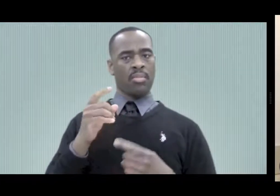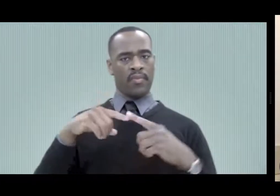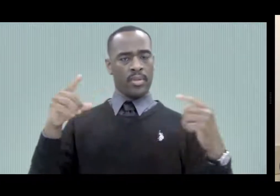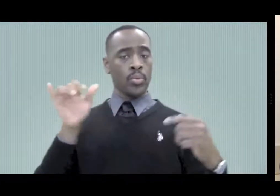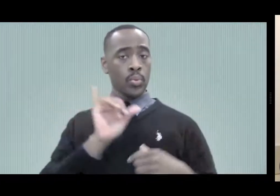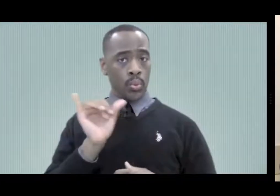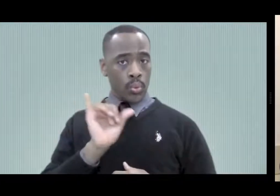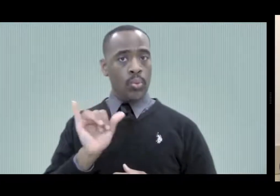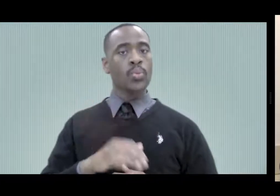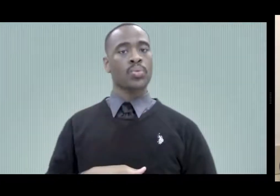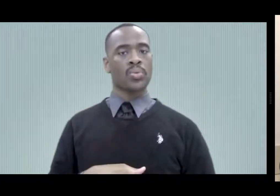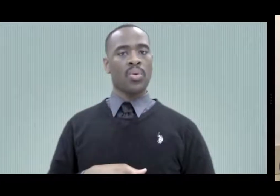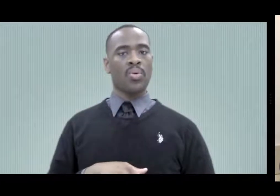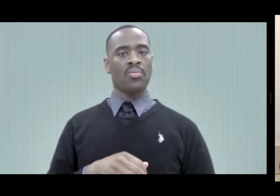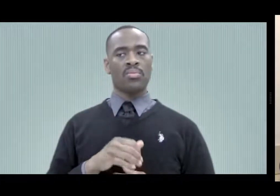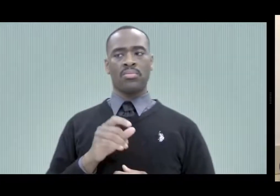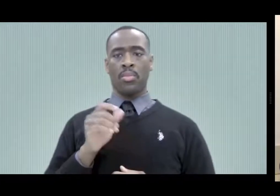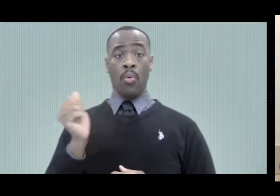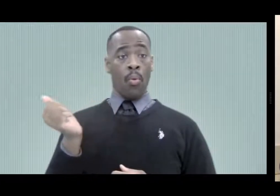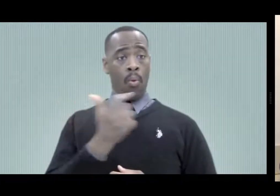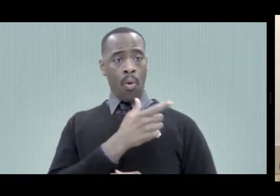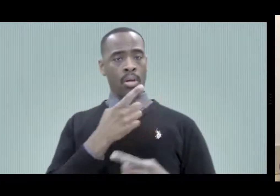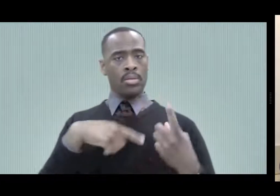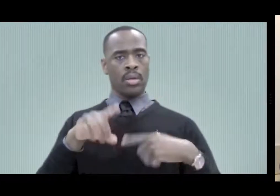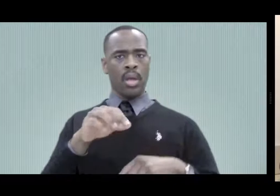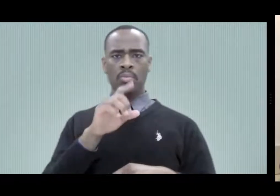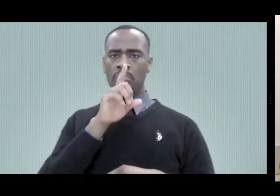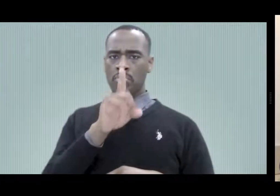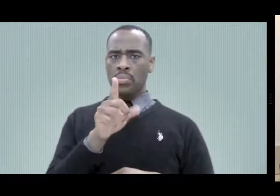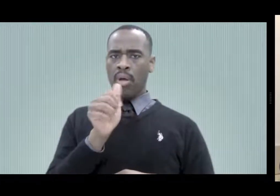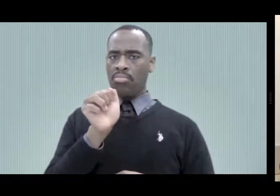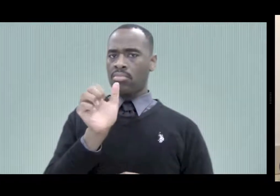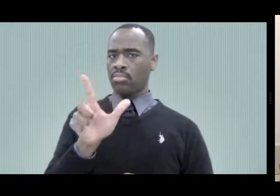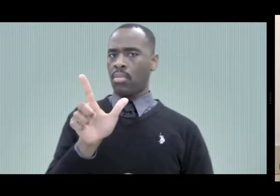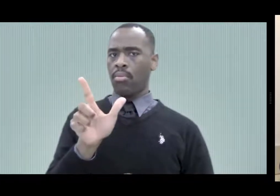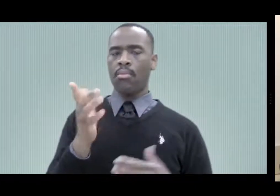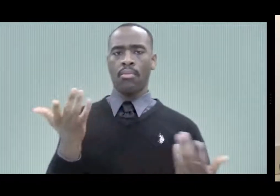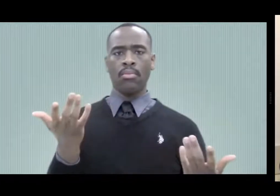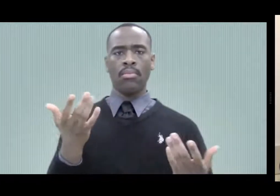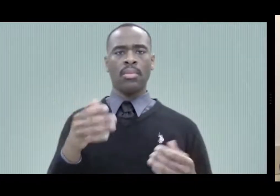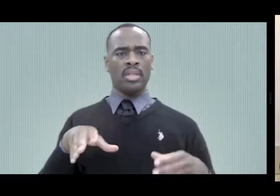You can sign it from the ear, from the chin.